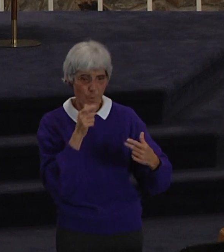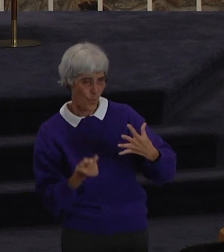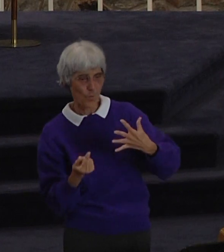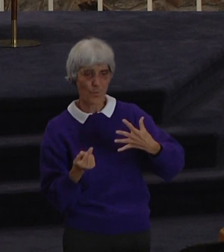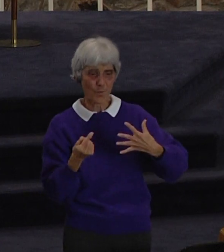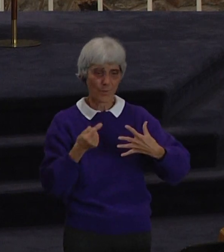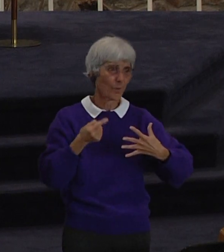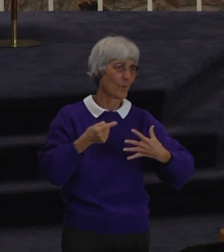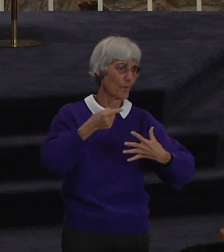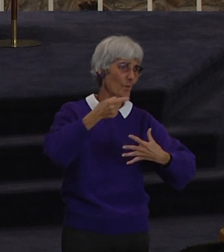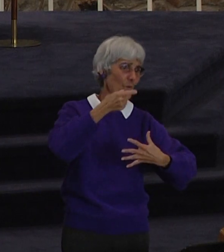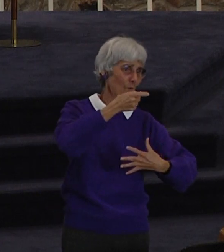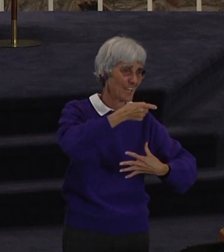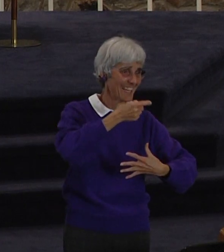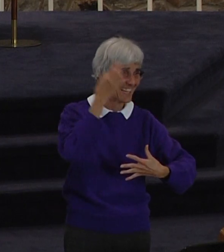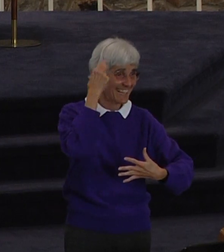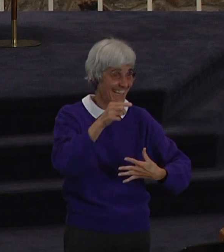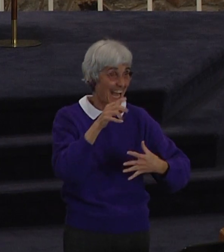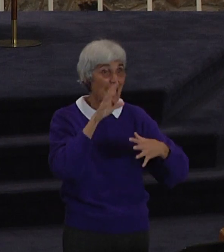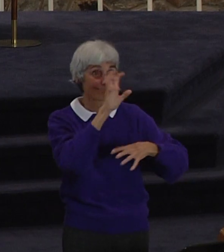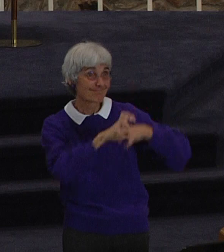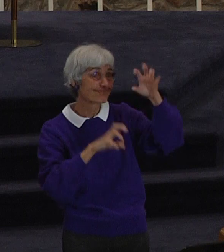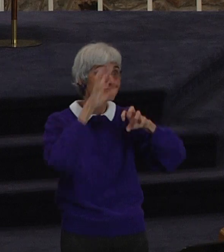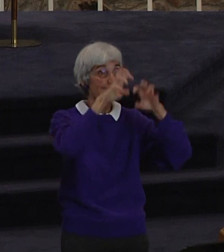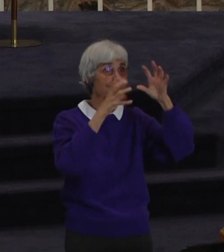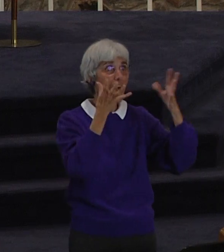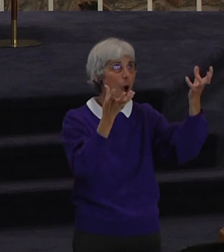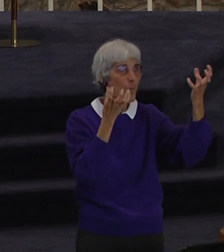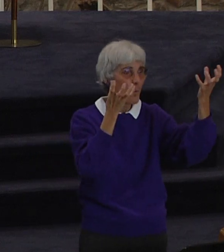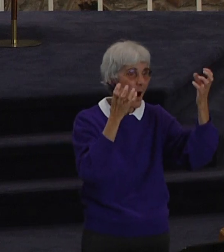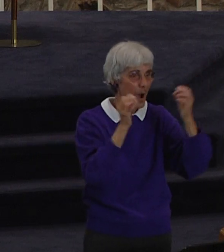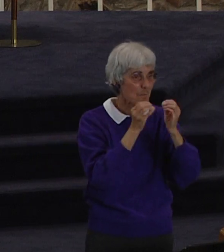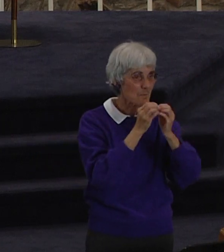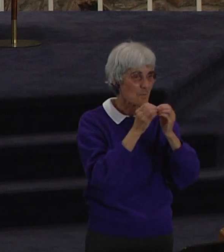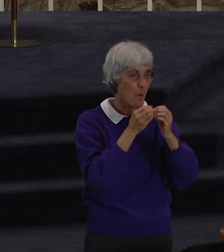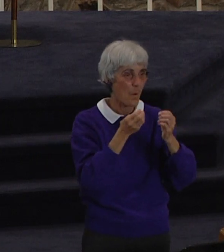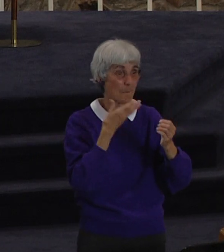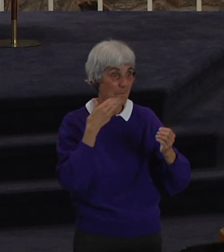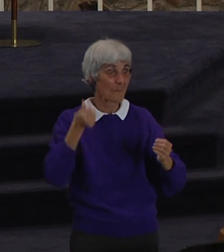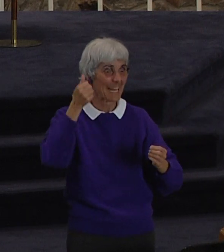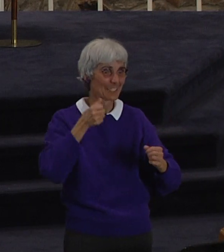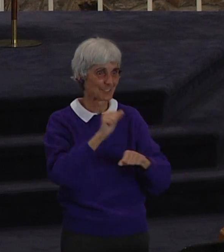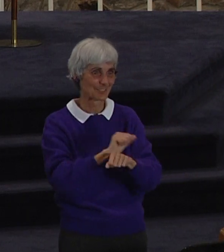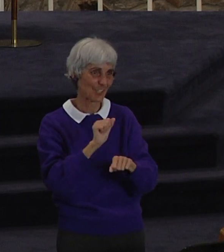next rank, to get the next promotion, to get the next secure job.